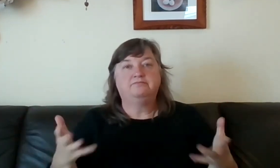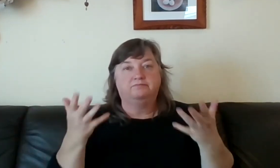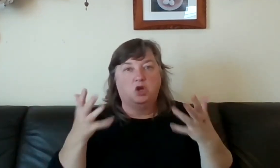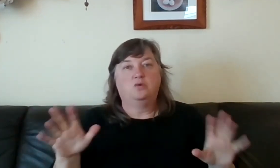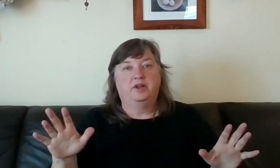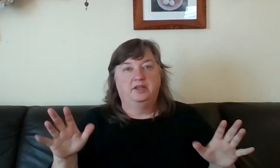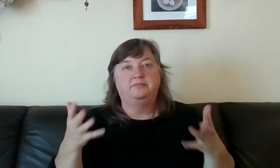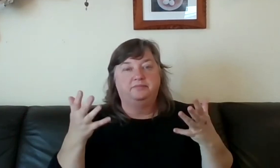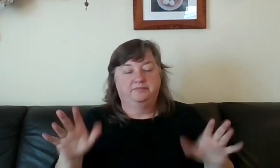Already.